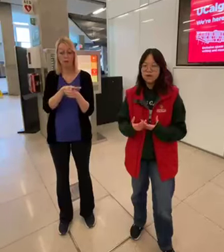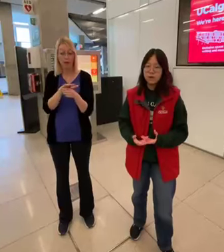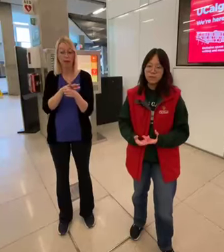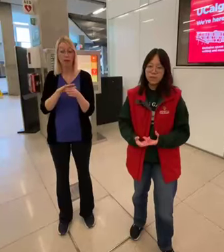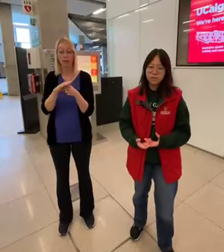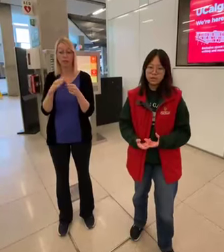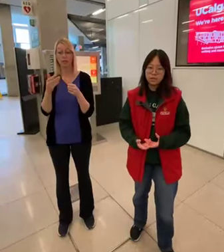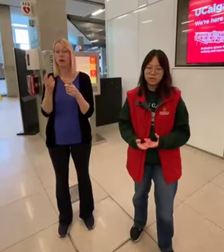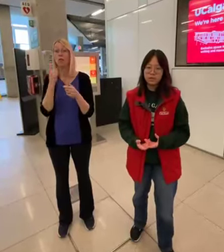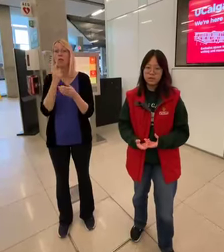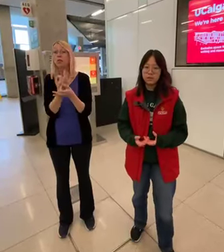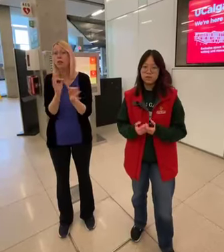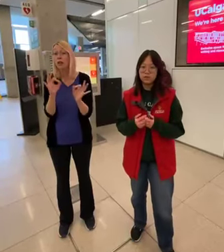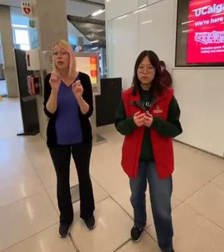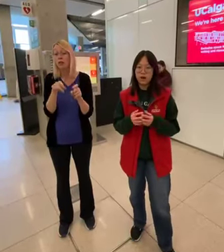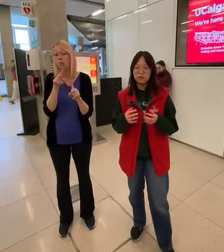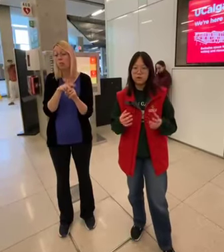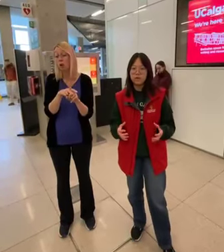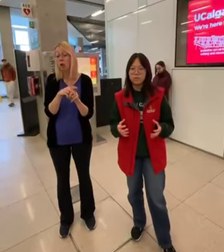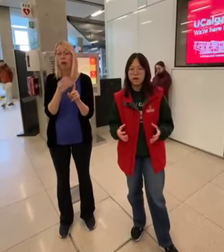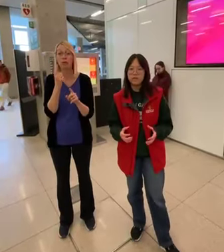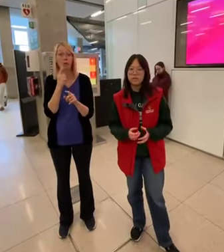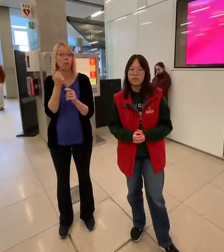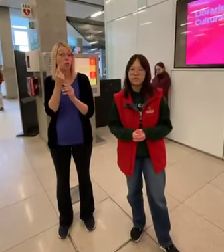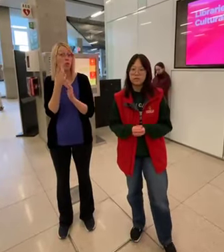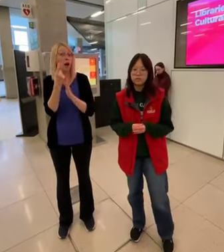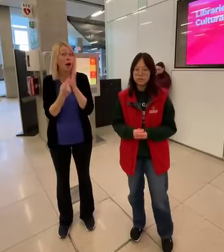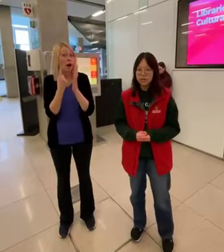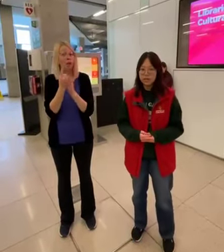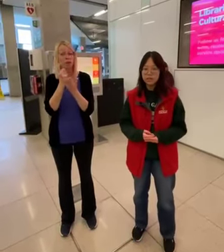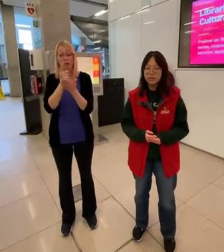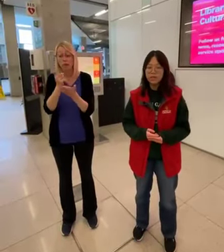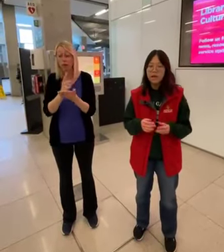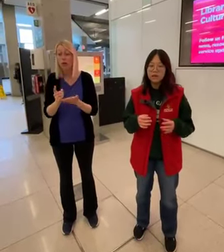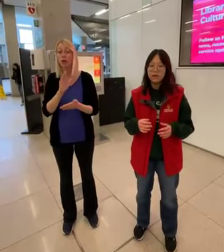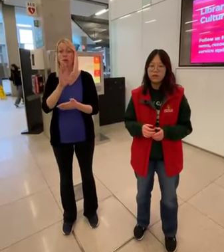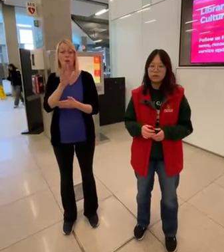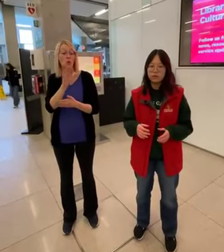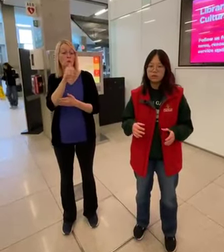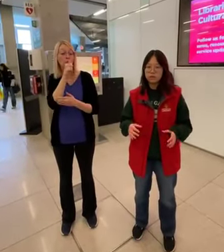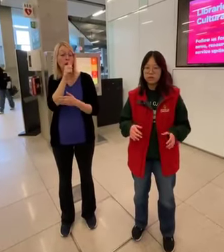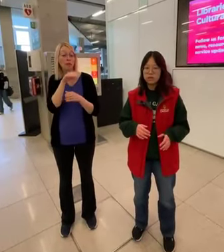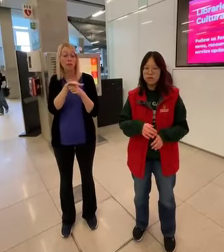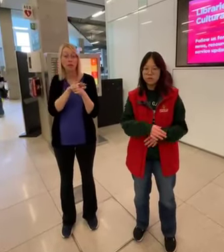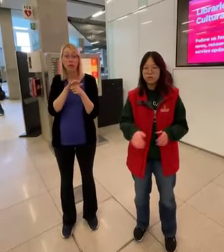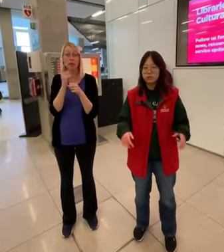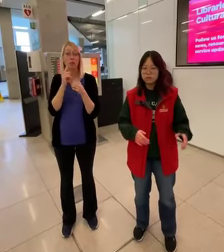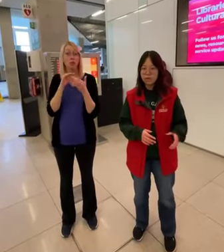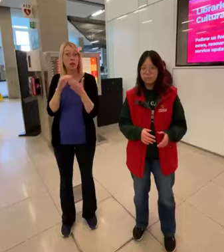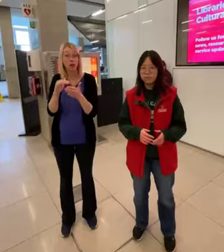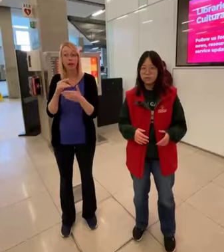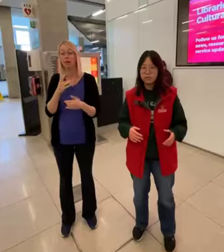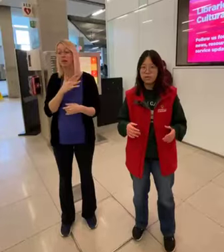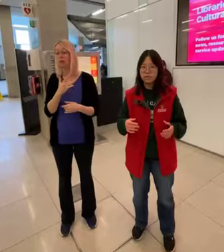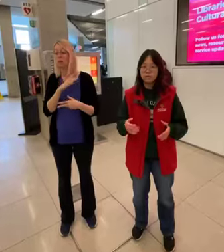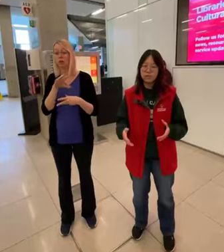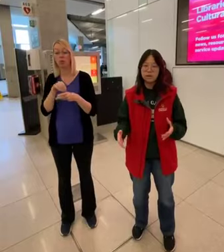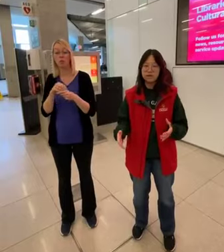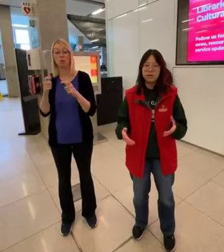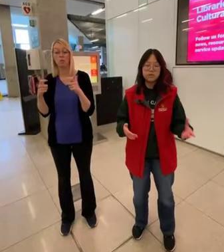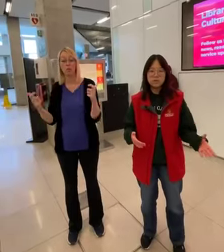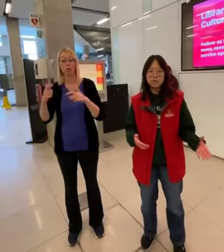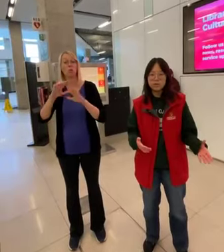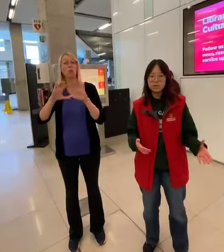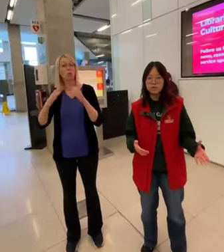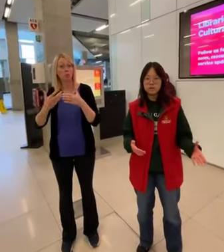free for a couple hours every week, so you have your own private space to do some studying in. They come with generally a big group table for you to either study